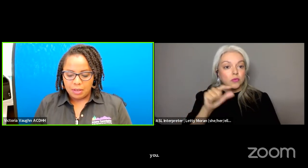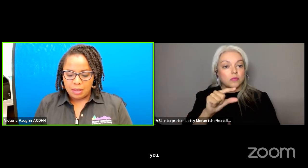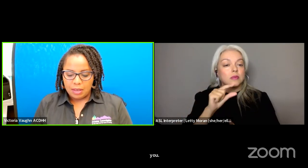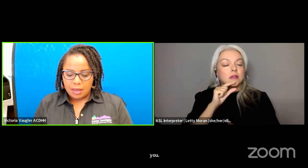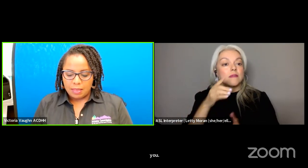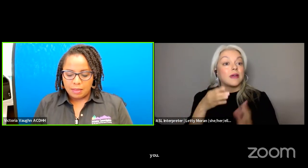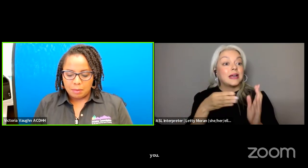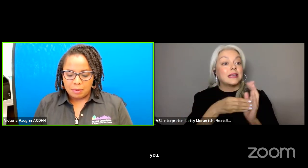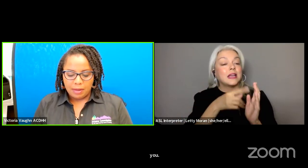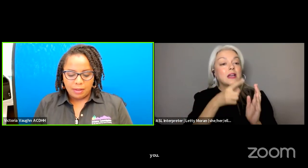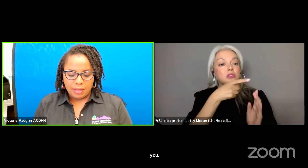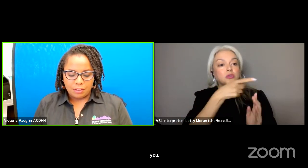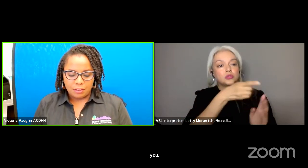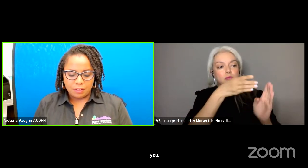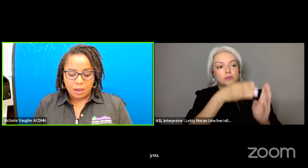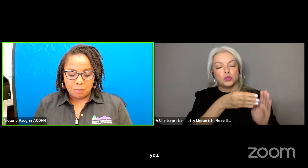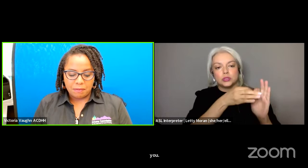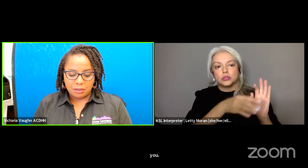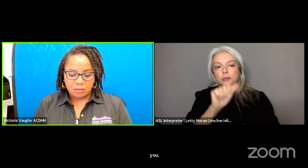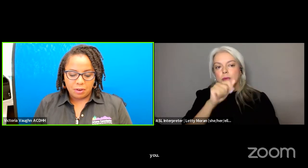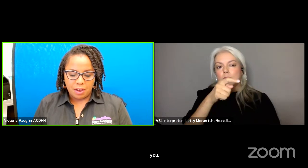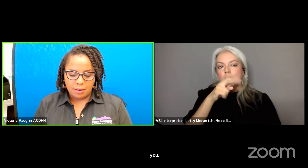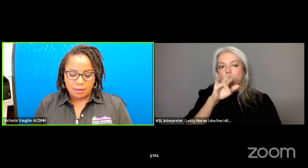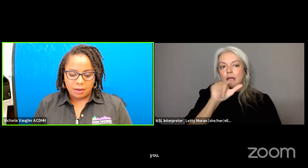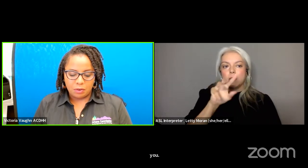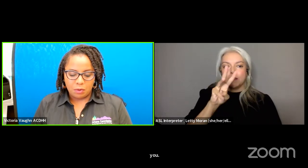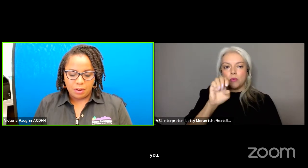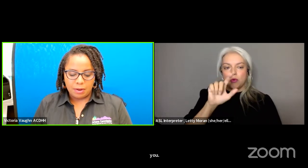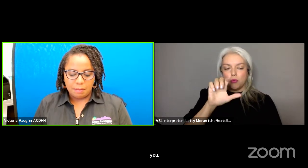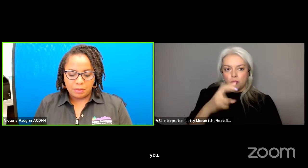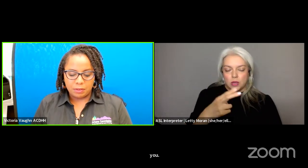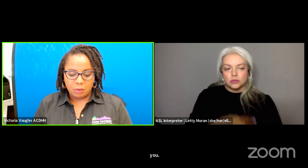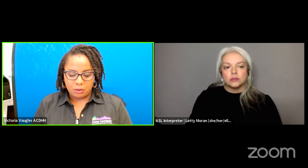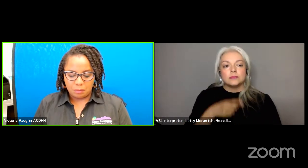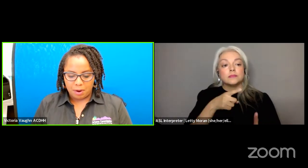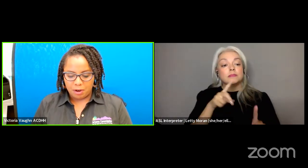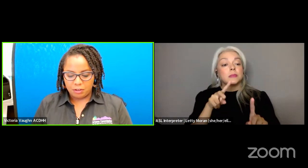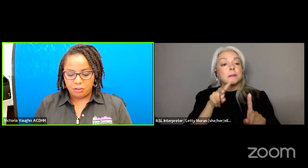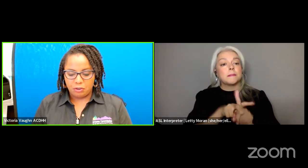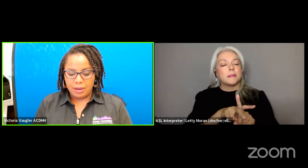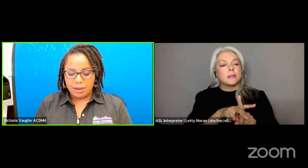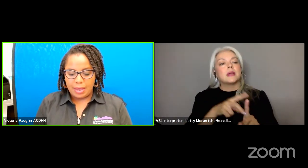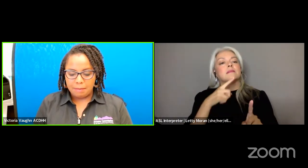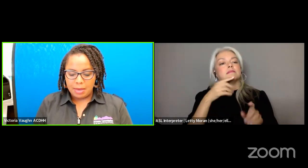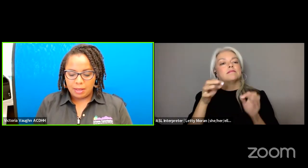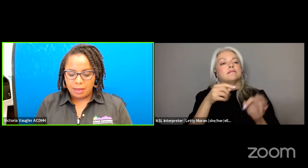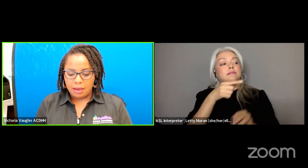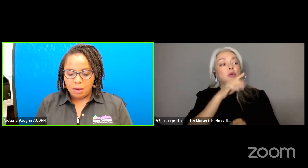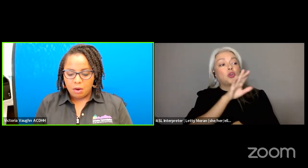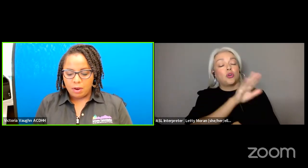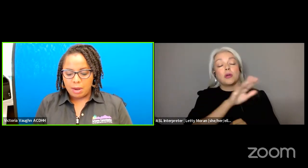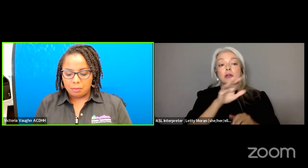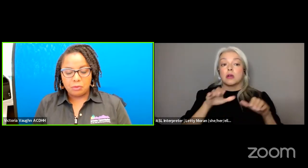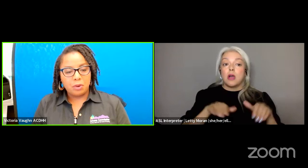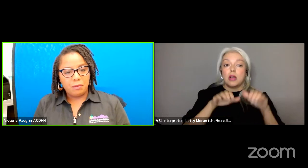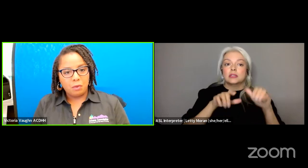Welch. The complaint alleges unprofessional conduct on Mrs. Welch's part during a meeting on April